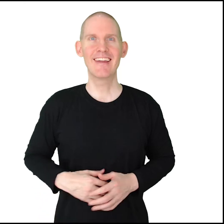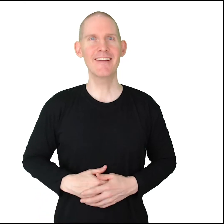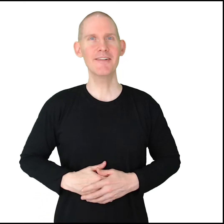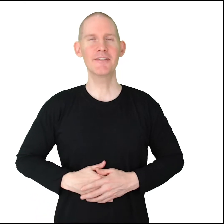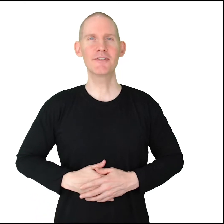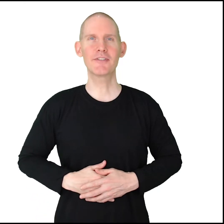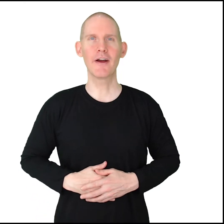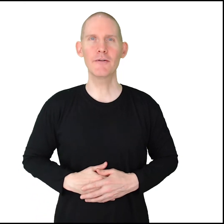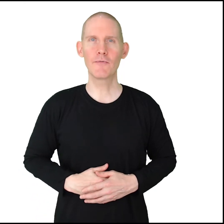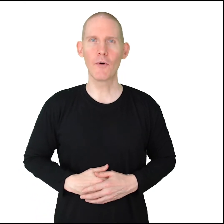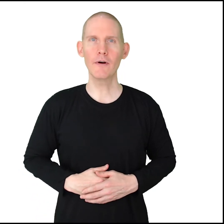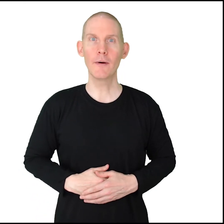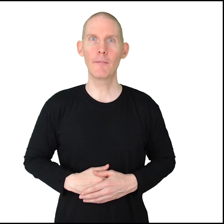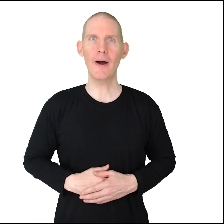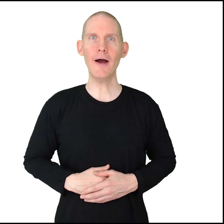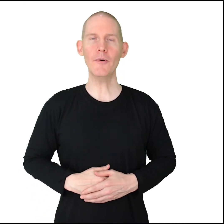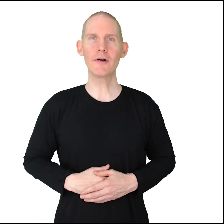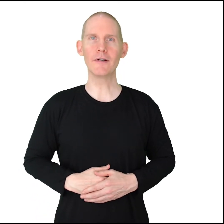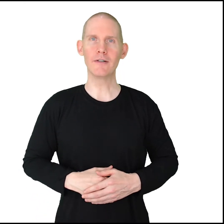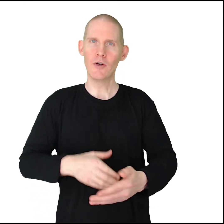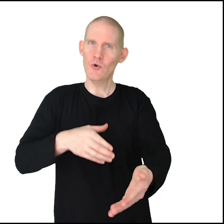Here is the sign for power.